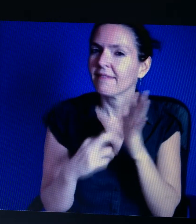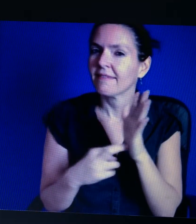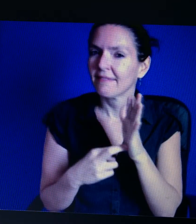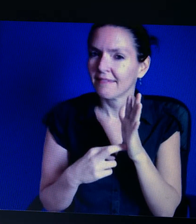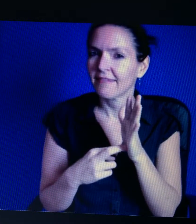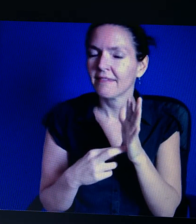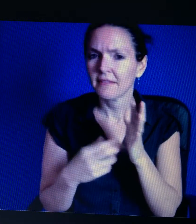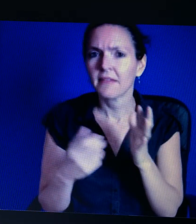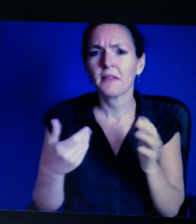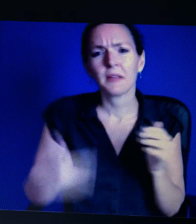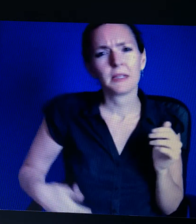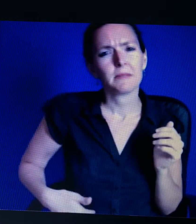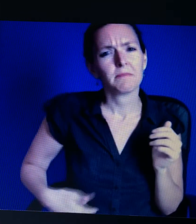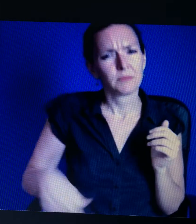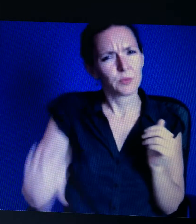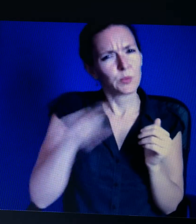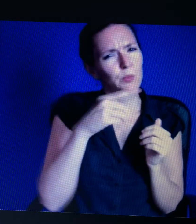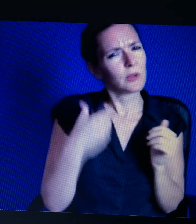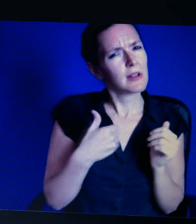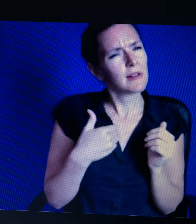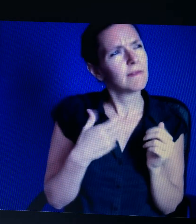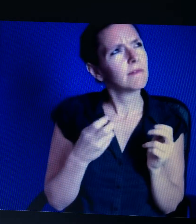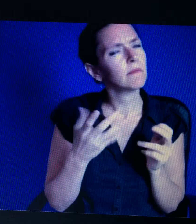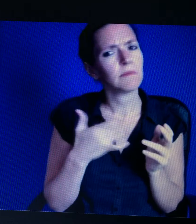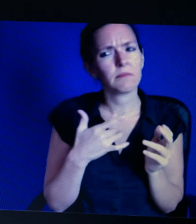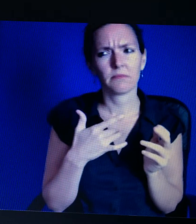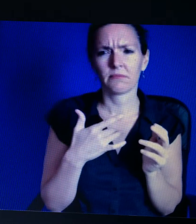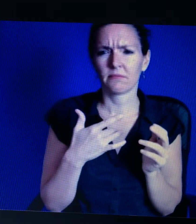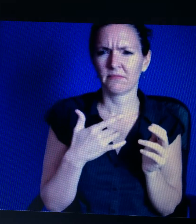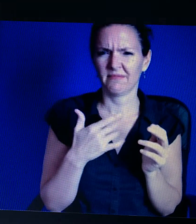What's in a name, and the rules of a name?